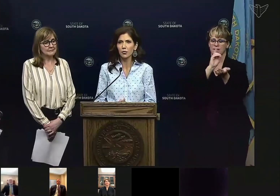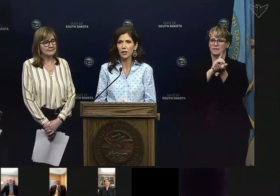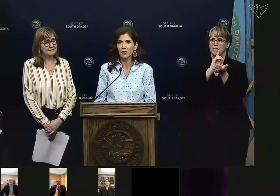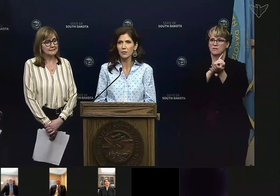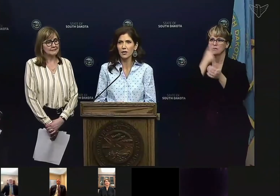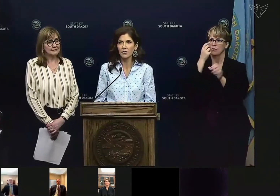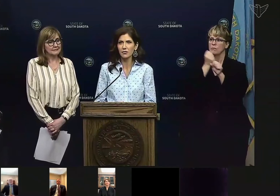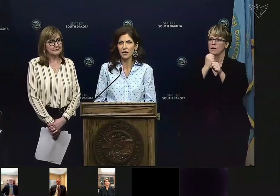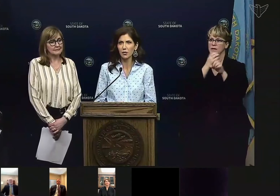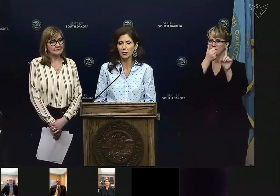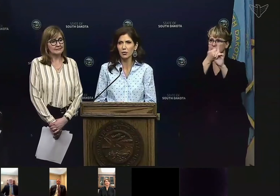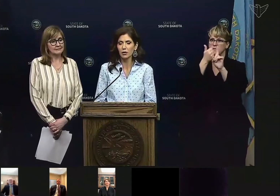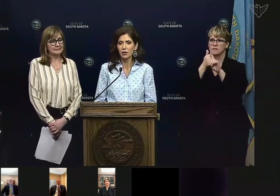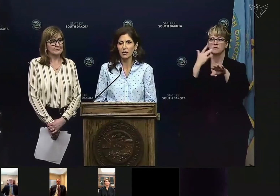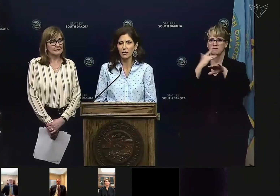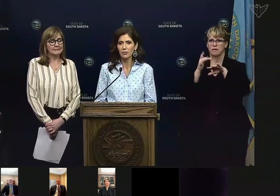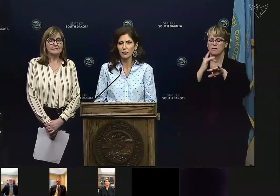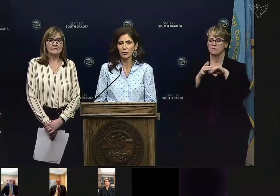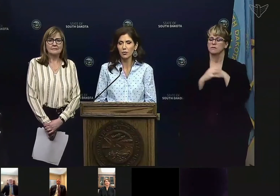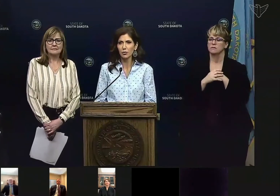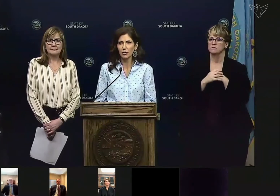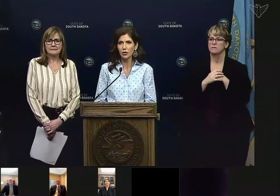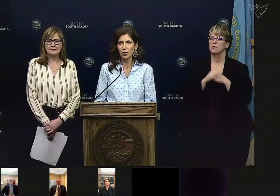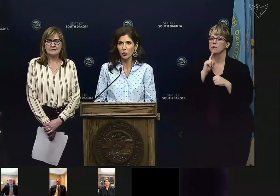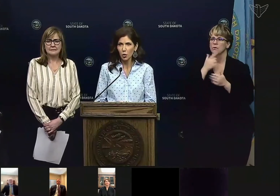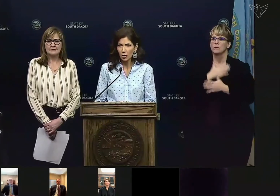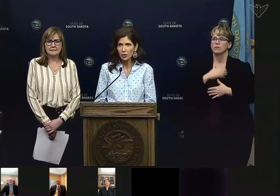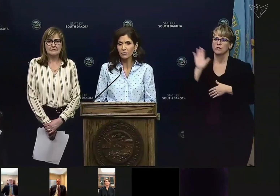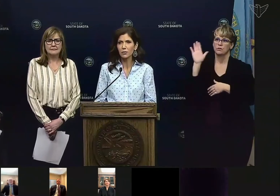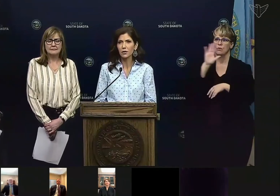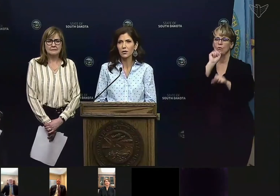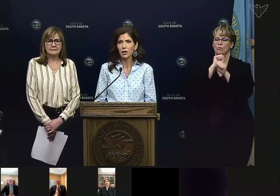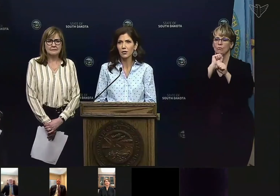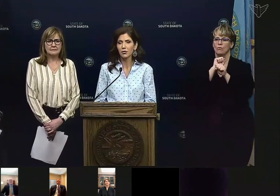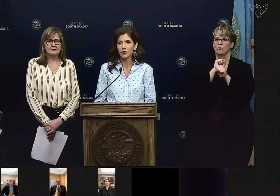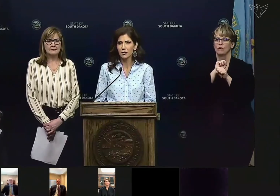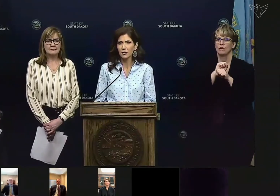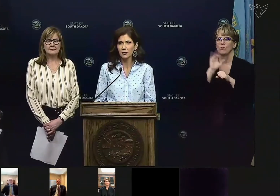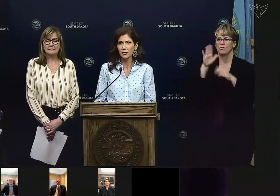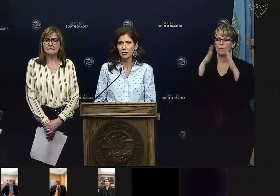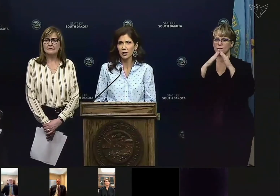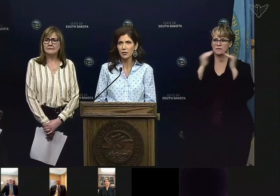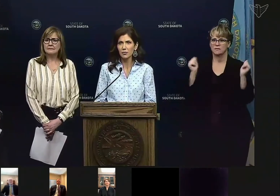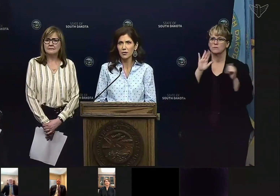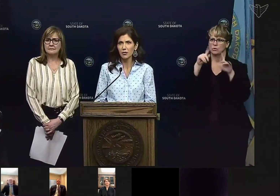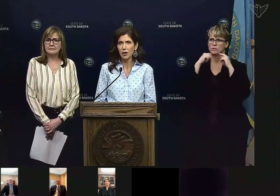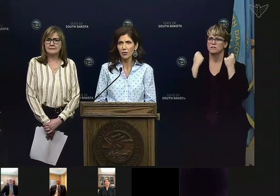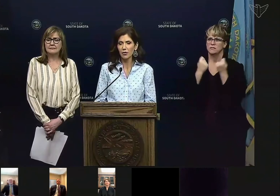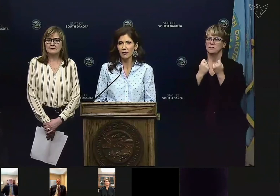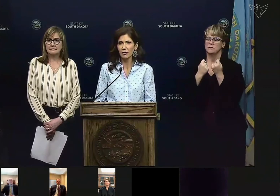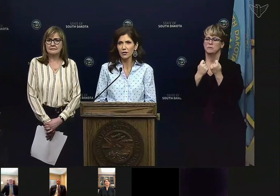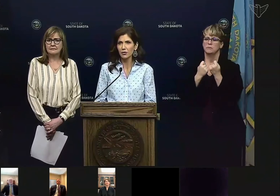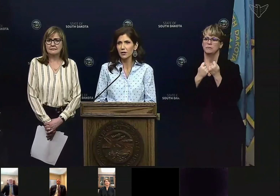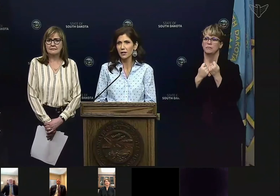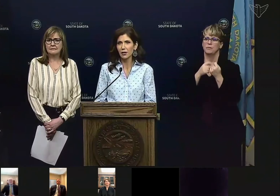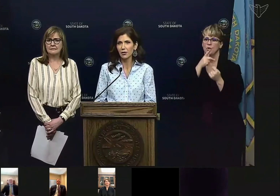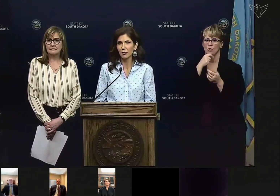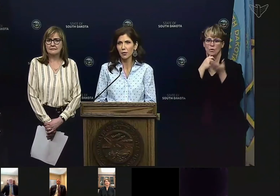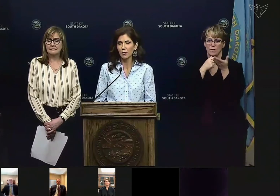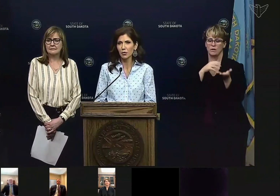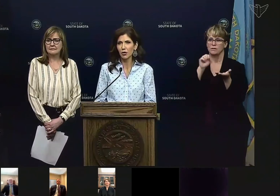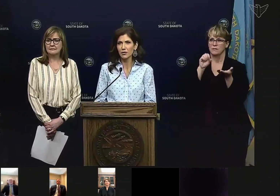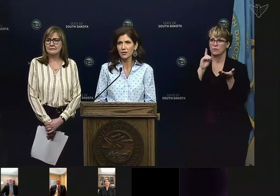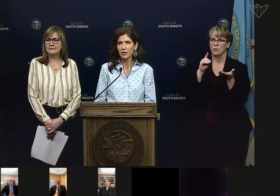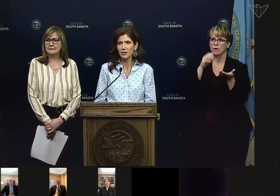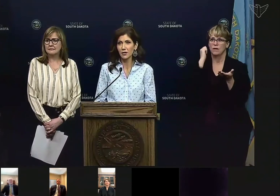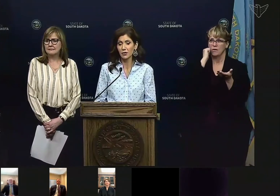for making themselves available. We appreciate your hard work, your systems, your teams that are out there every single day caring